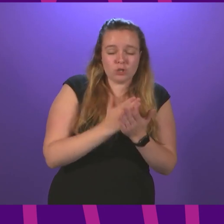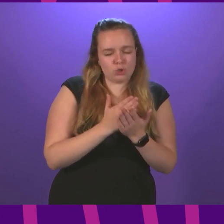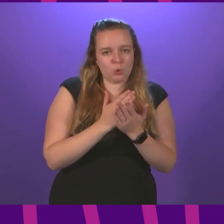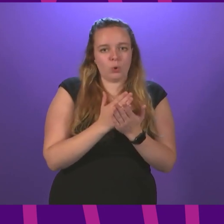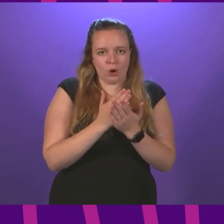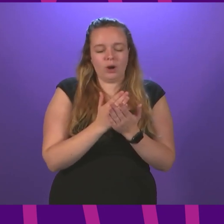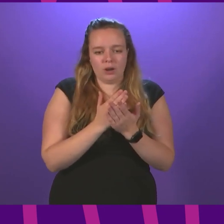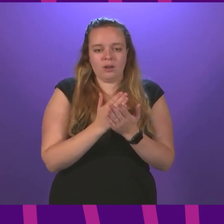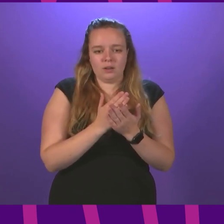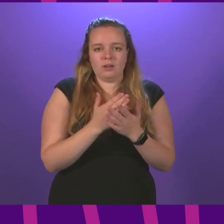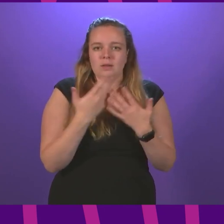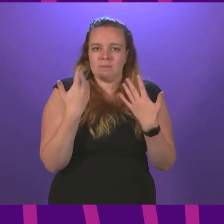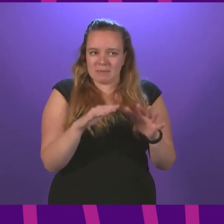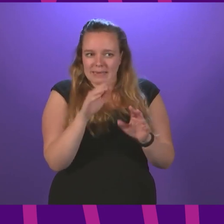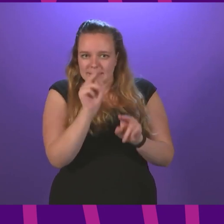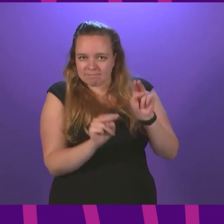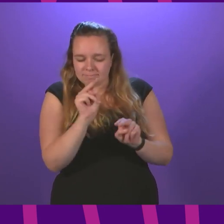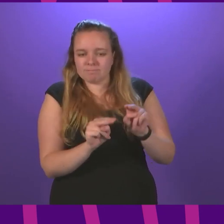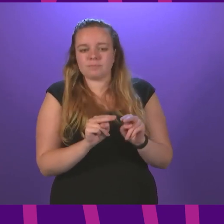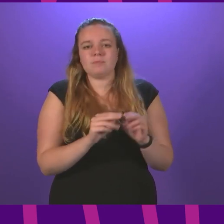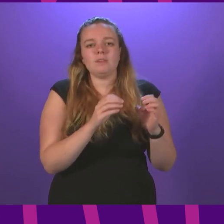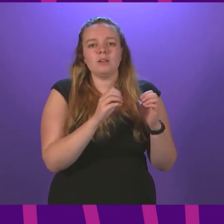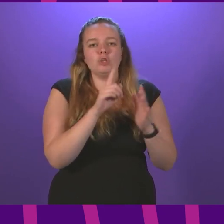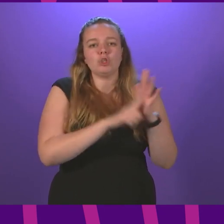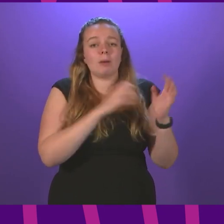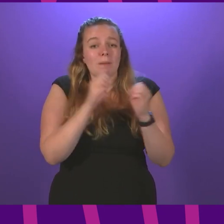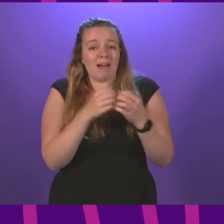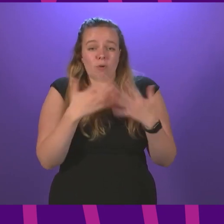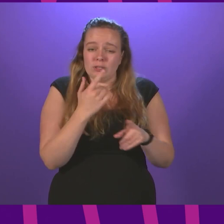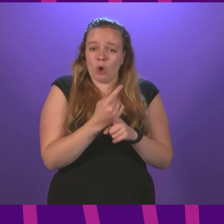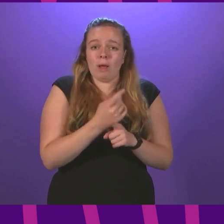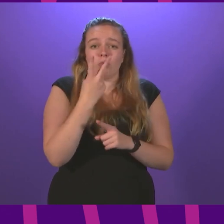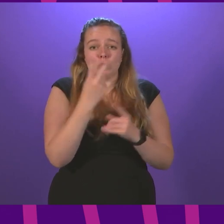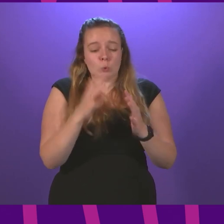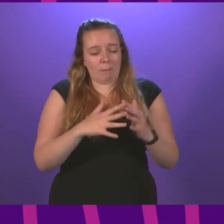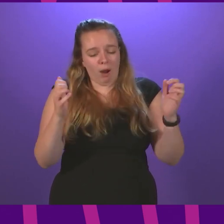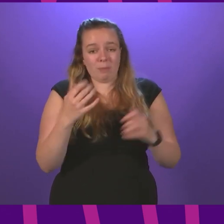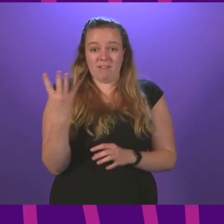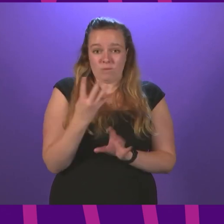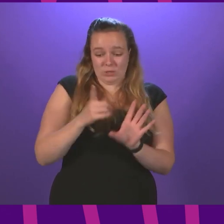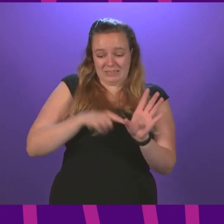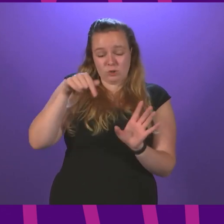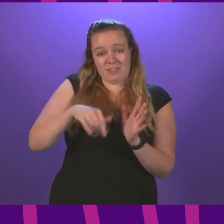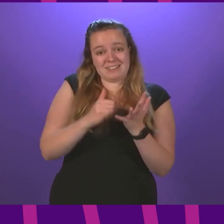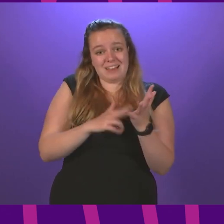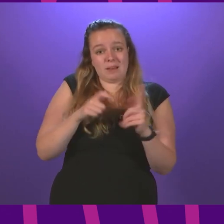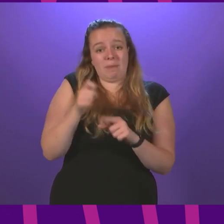was the measure. Bernie Balfour talked about the two parliaments, the 14 years of this SNP government, the talk